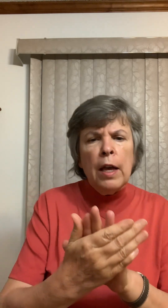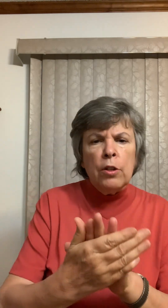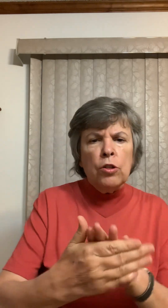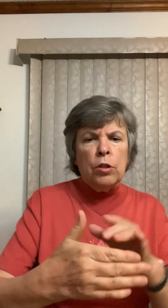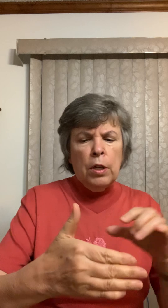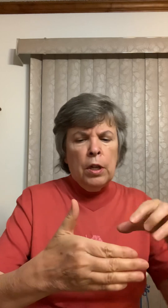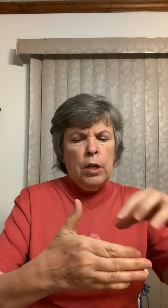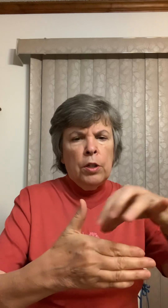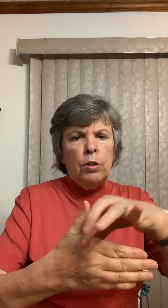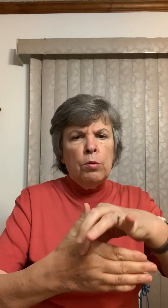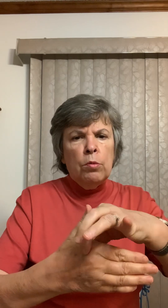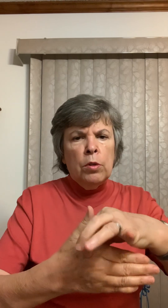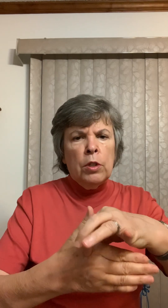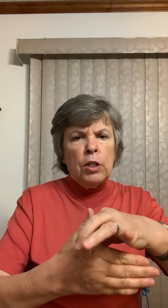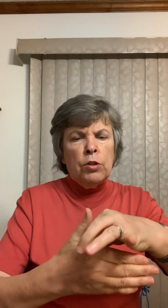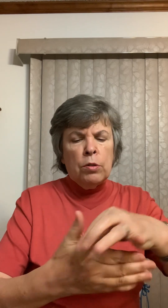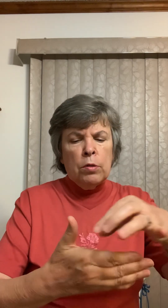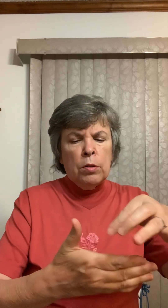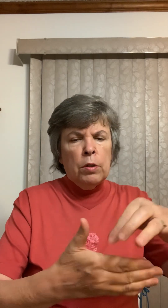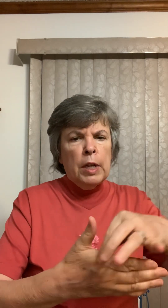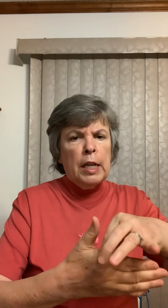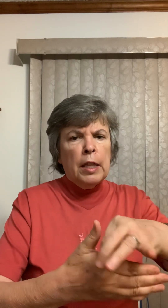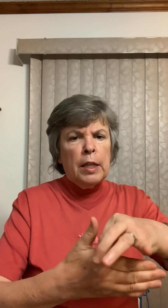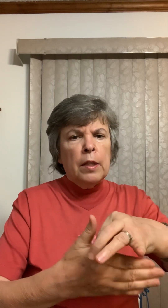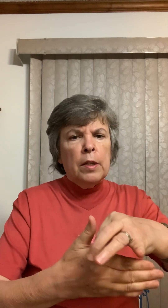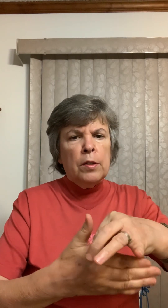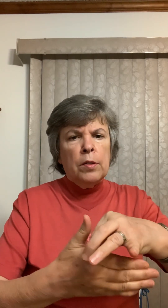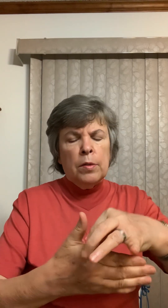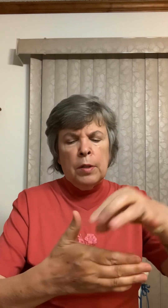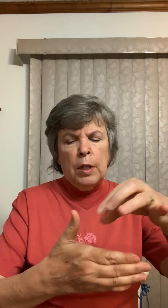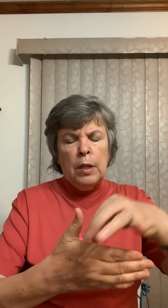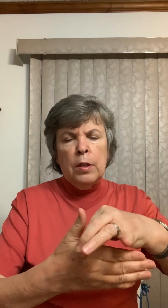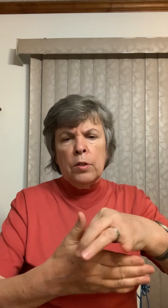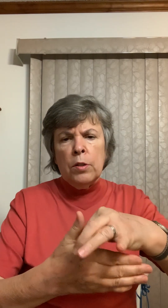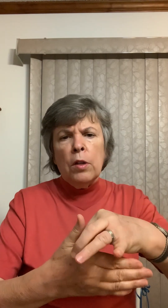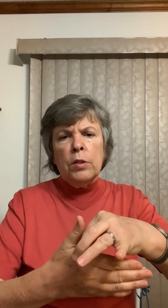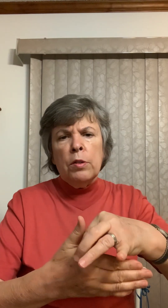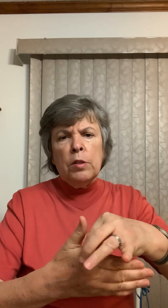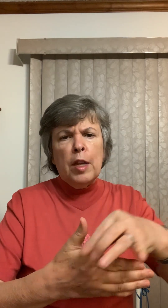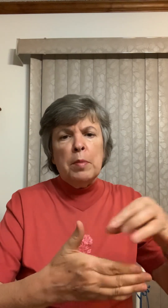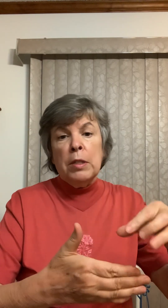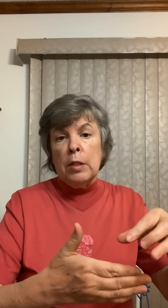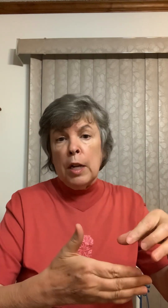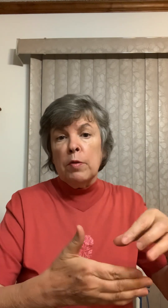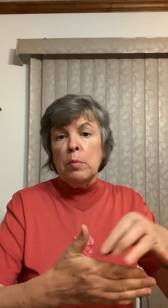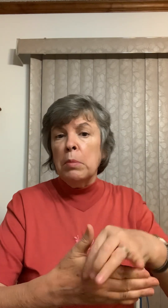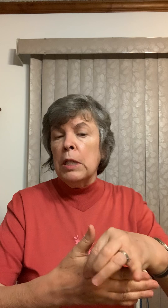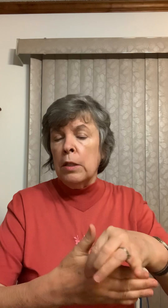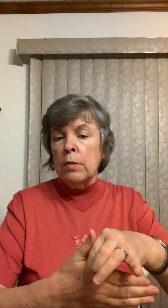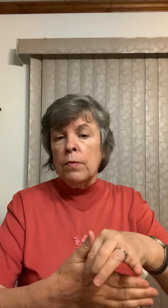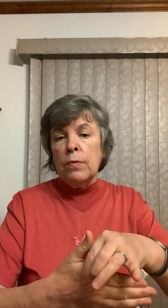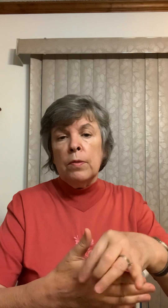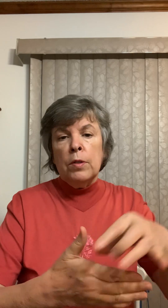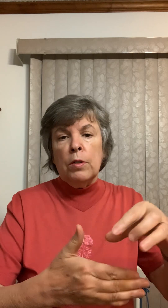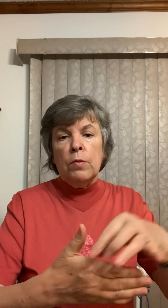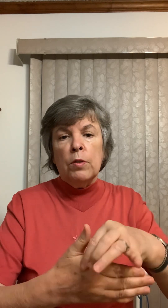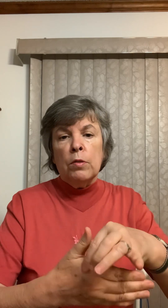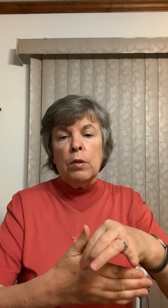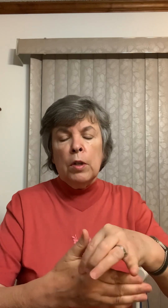flesh, you touch your hand like this. This is also the same as a sign for meat.